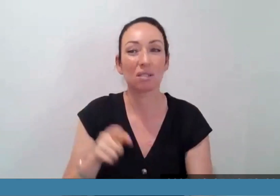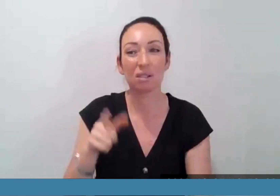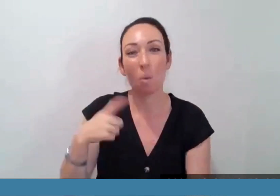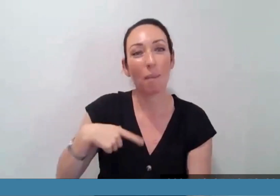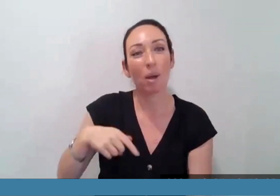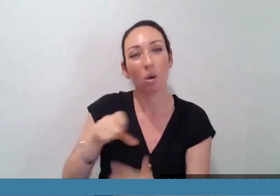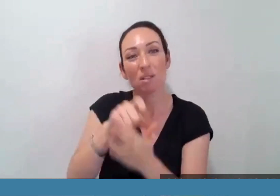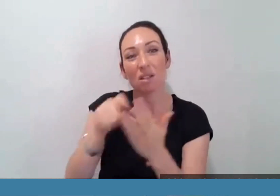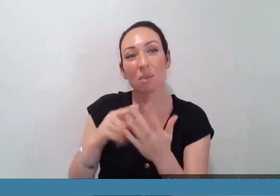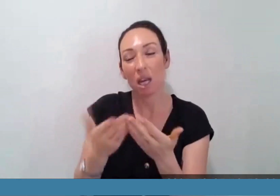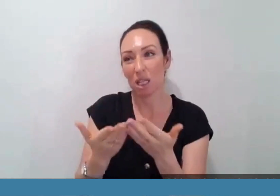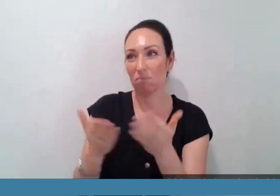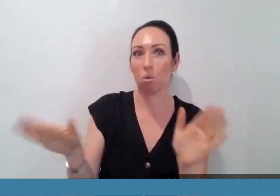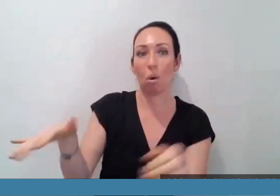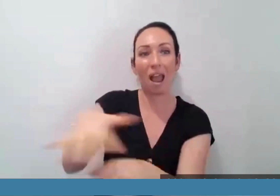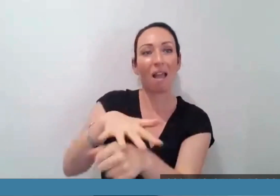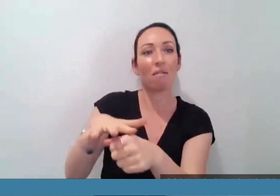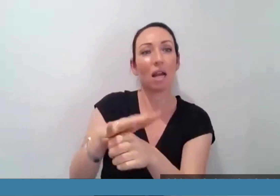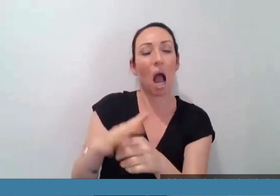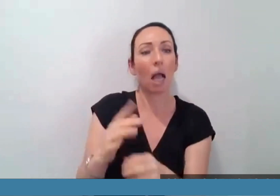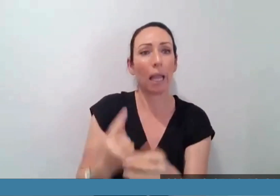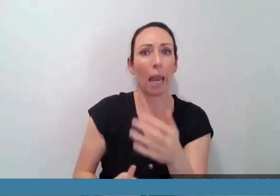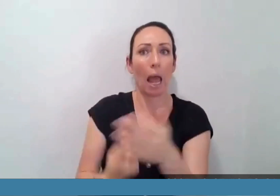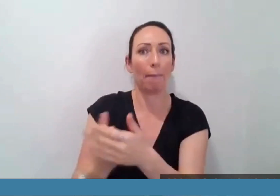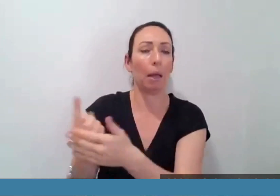people than people realise. For example, anyone at any stage of life can